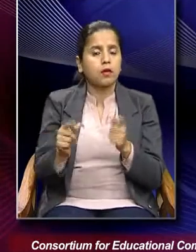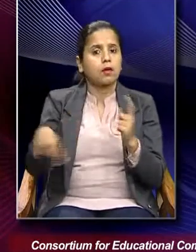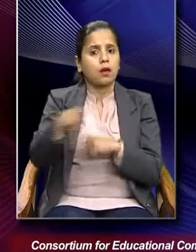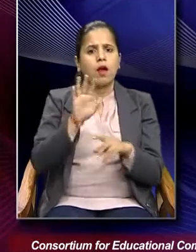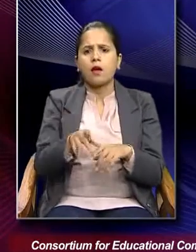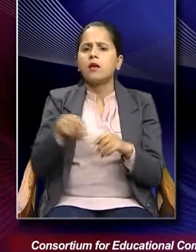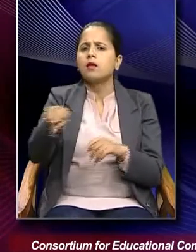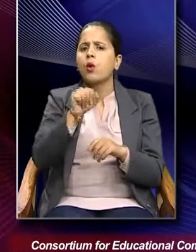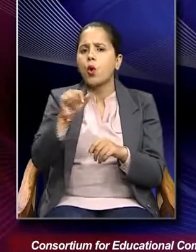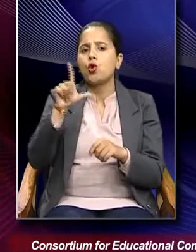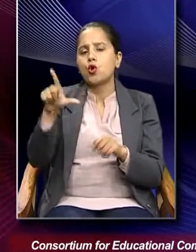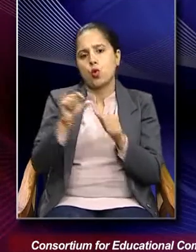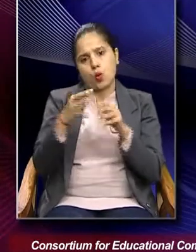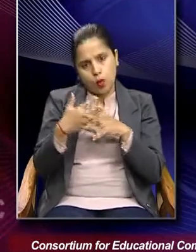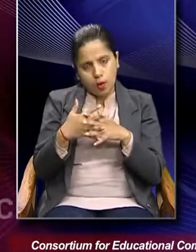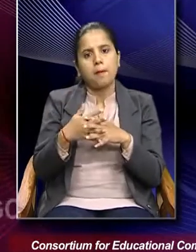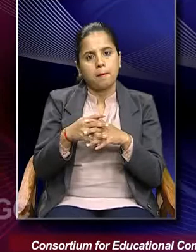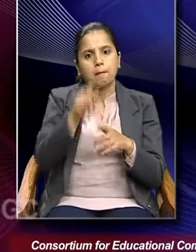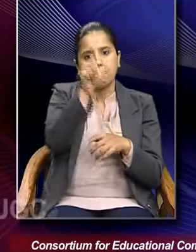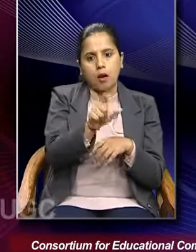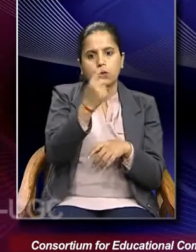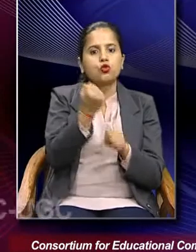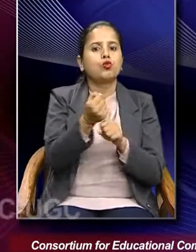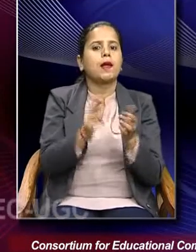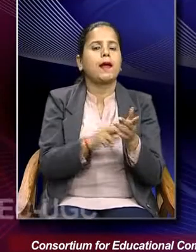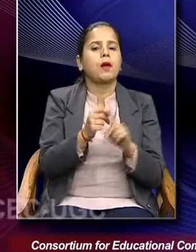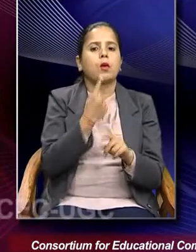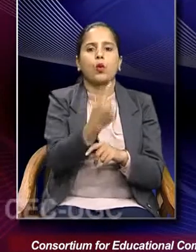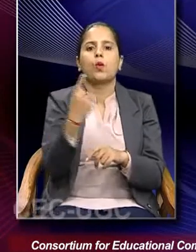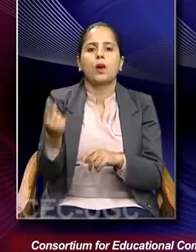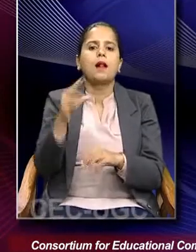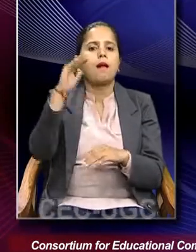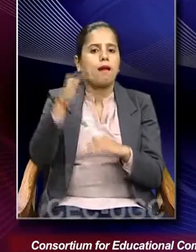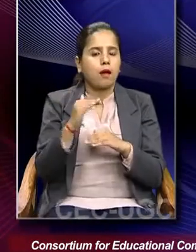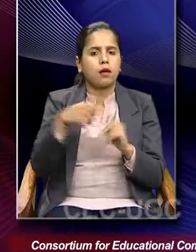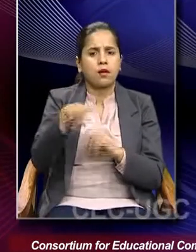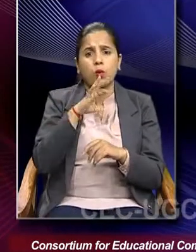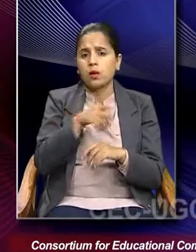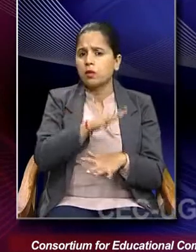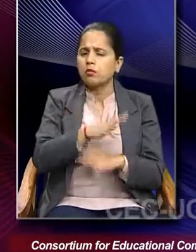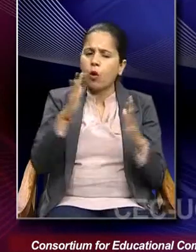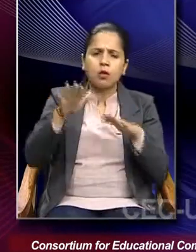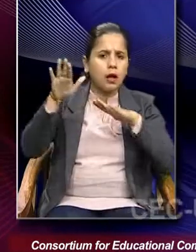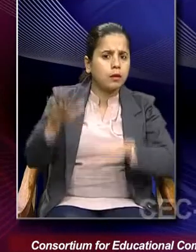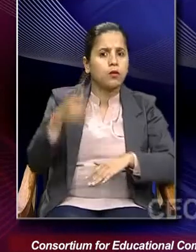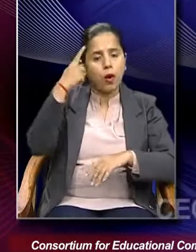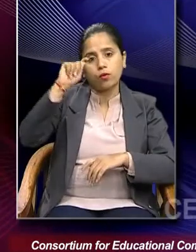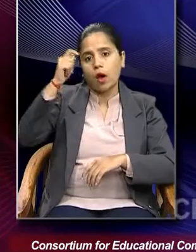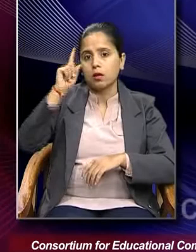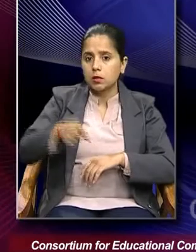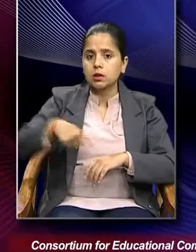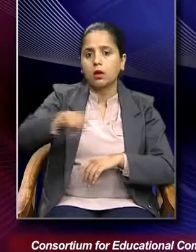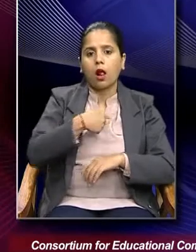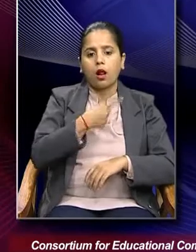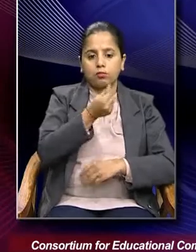per capita GNPs and which rely heavily on the export of a single commodity for foreign exchange